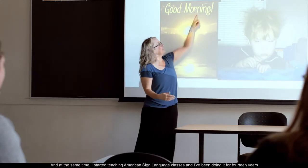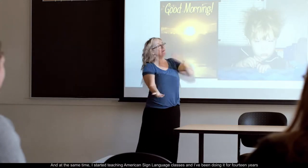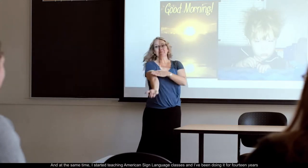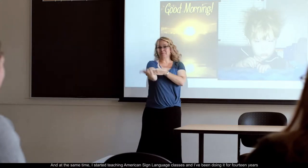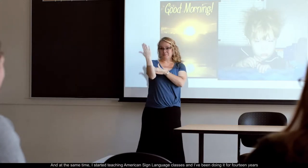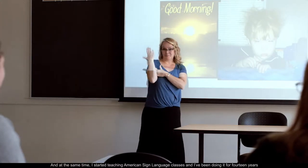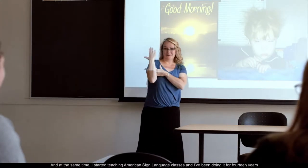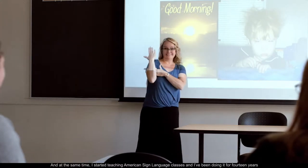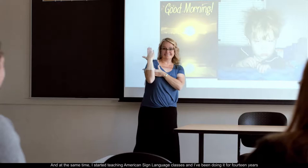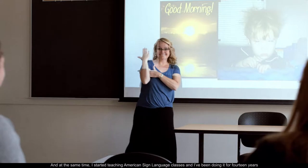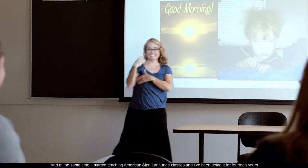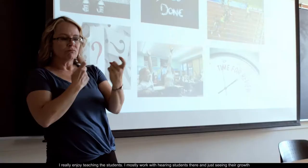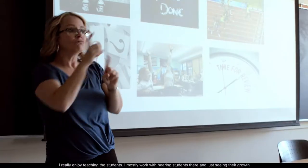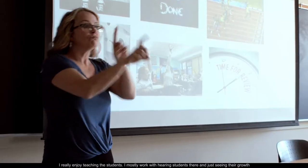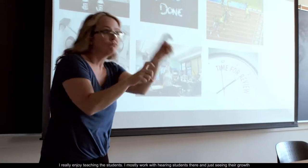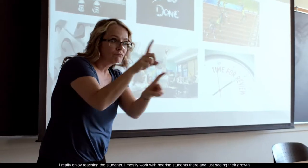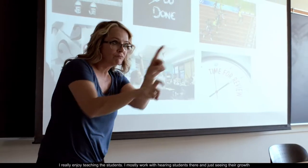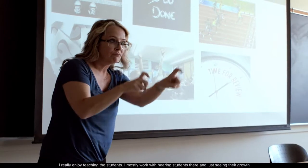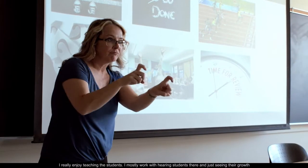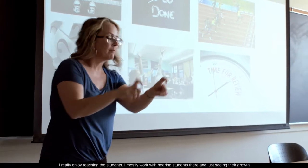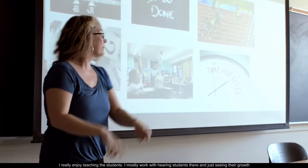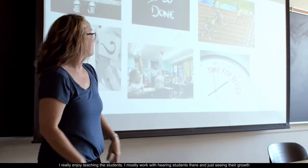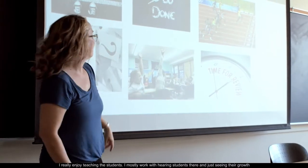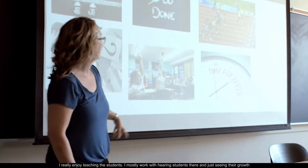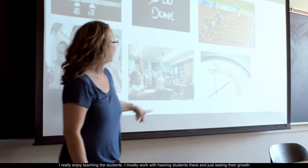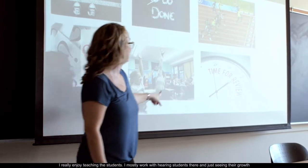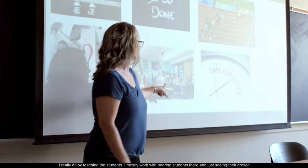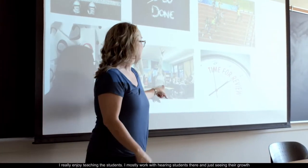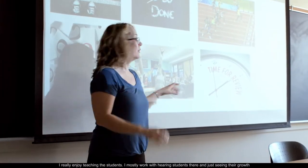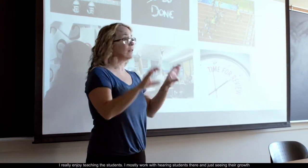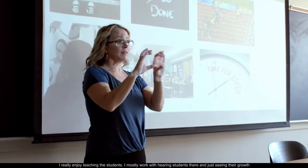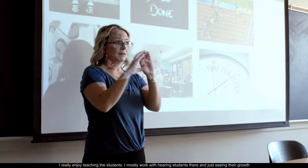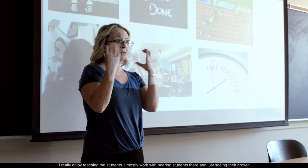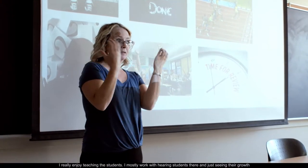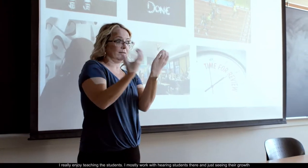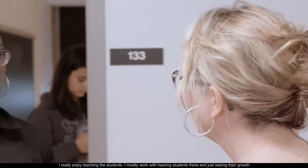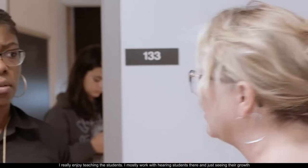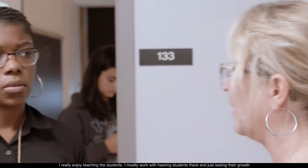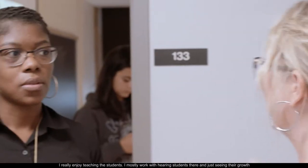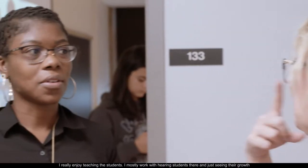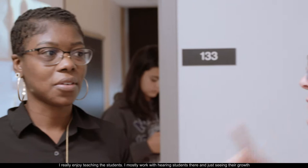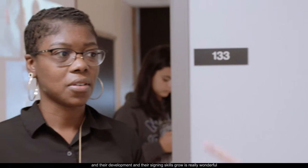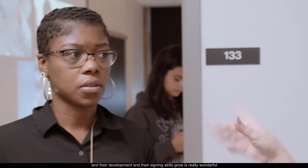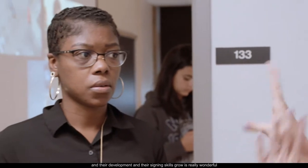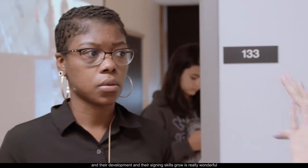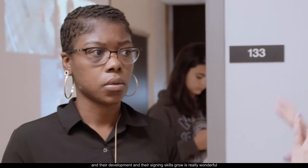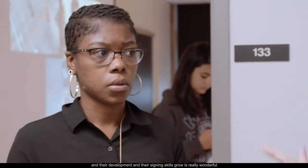and I've been doing it for 14 years. I really enjoy teaching the students. I mostly work with hearing students there and just seeing their growth and their development and their